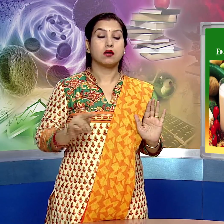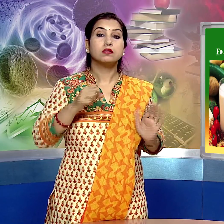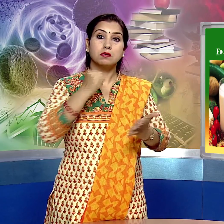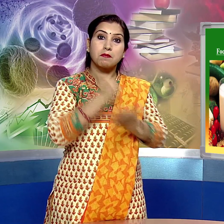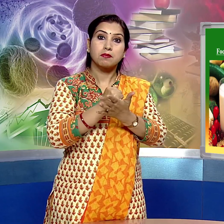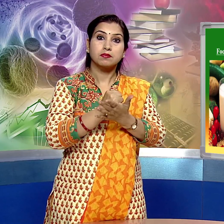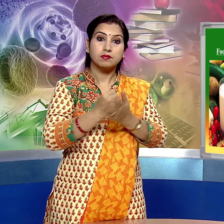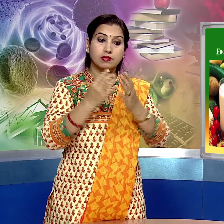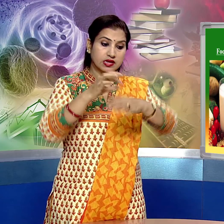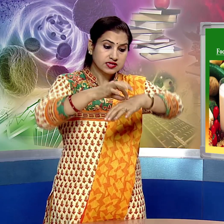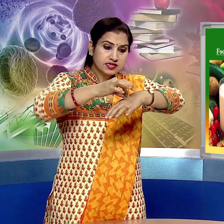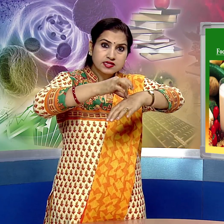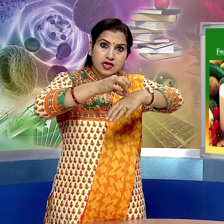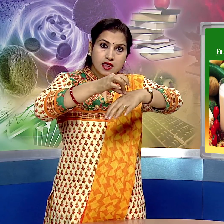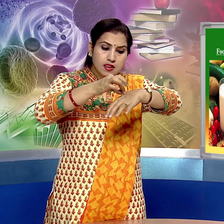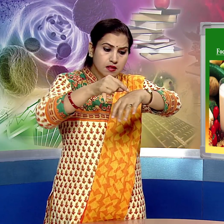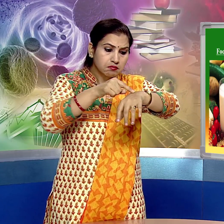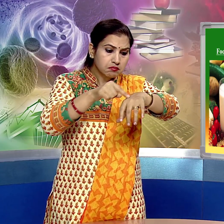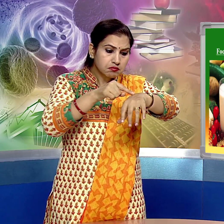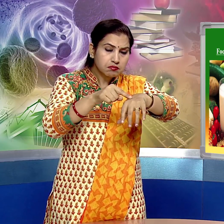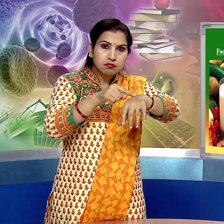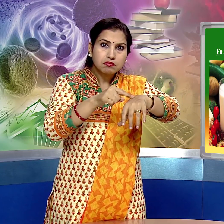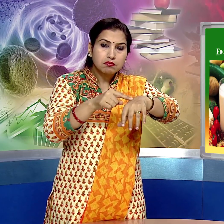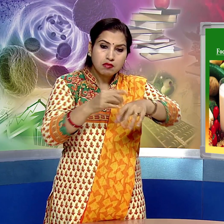It is necessary for healthy skin.